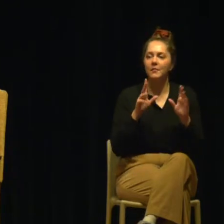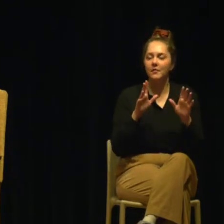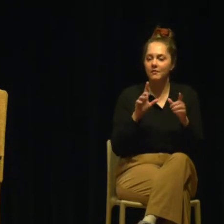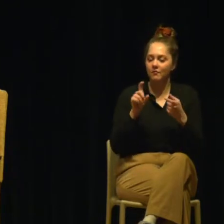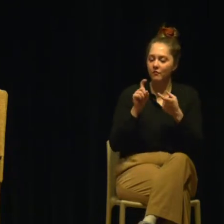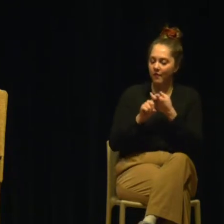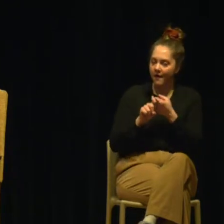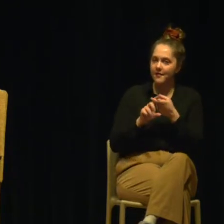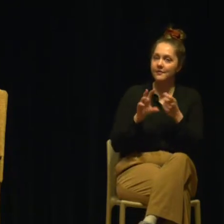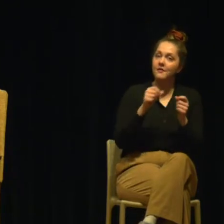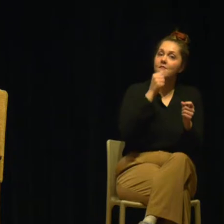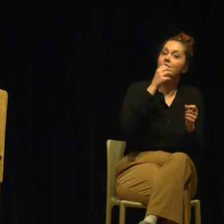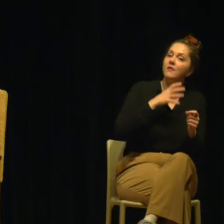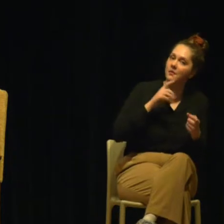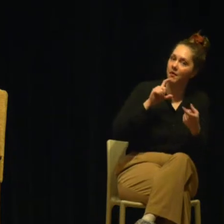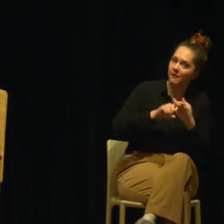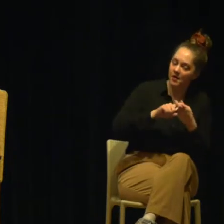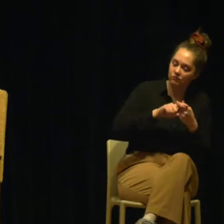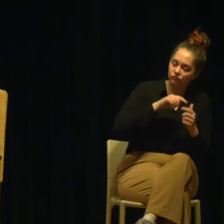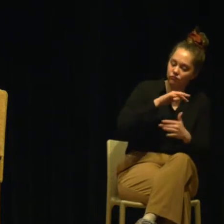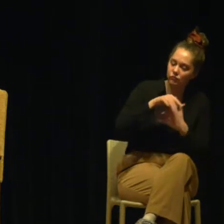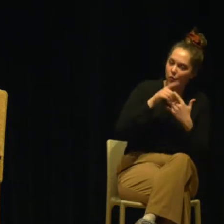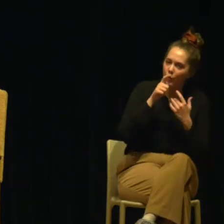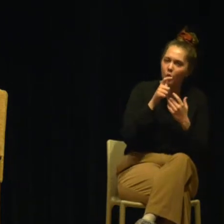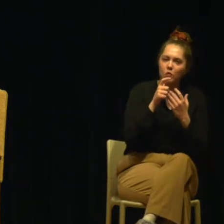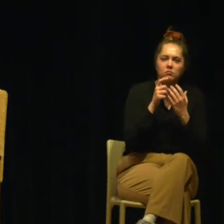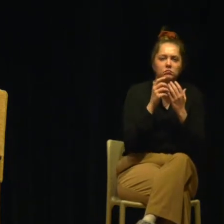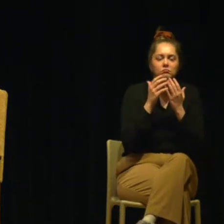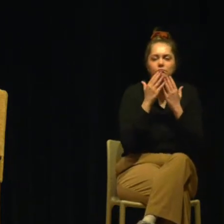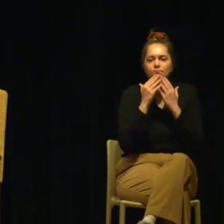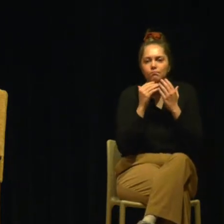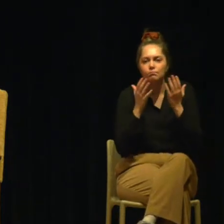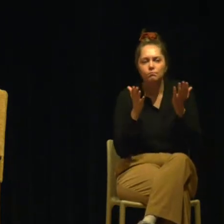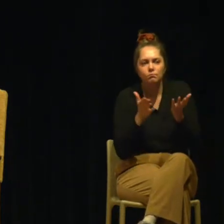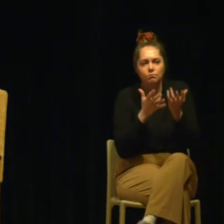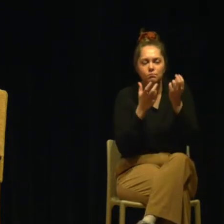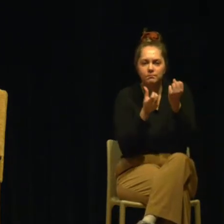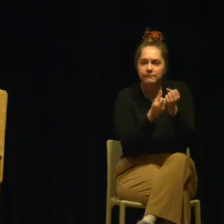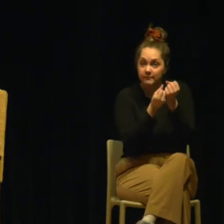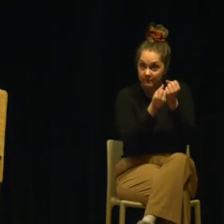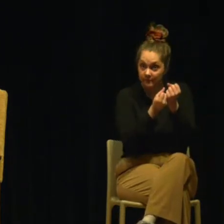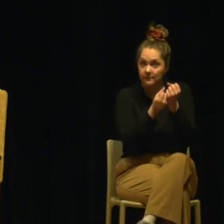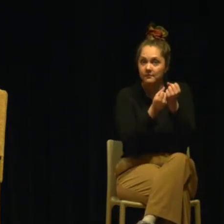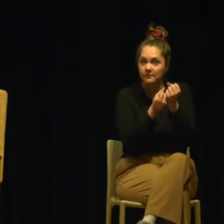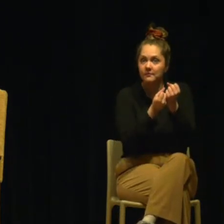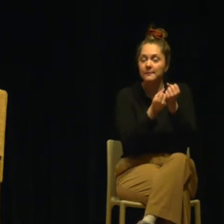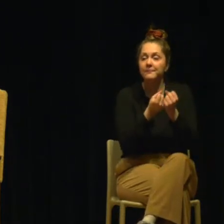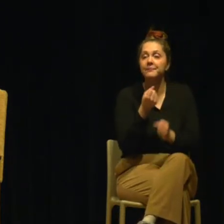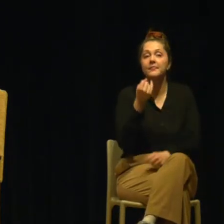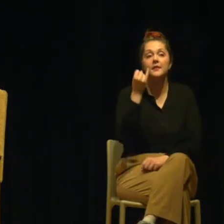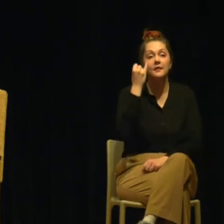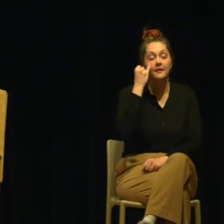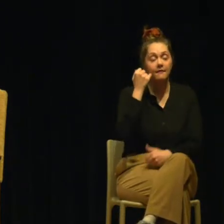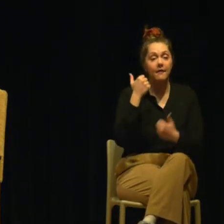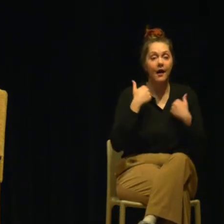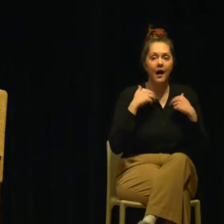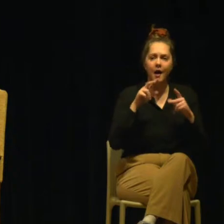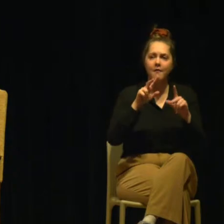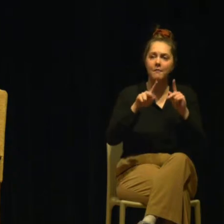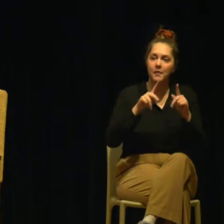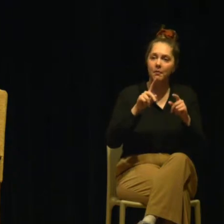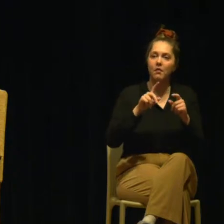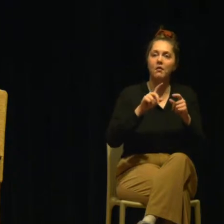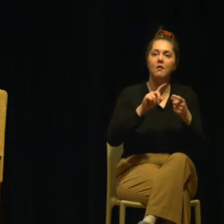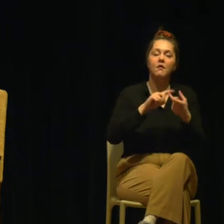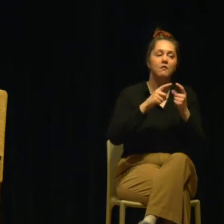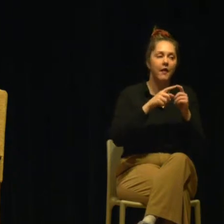friends and female friends around you who nurture you and lift you up. If you have people and friends around